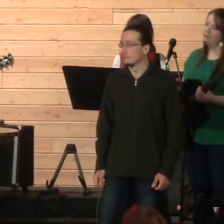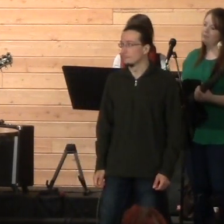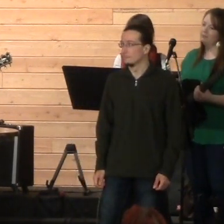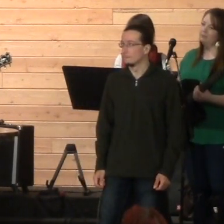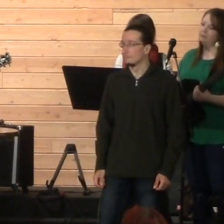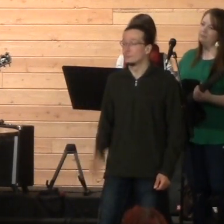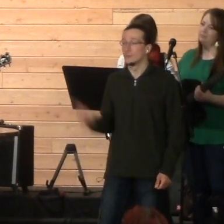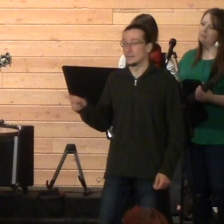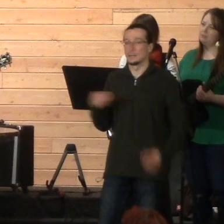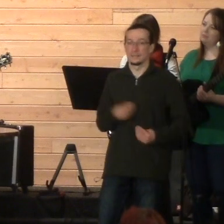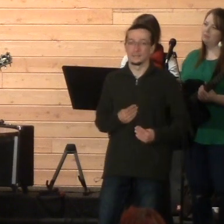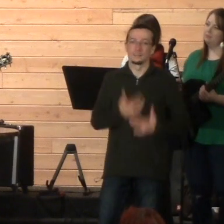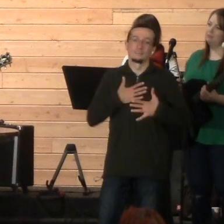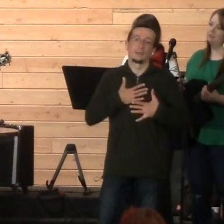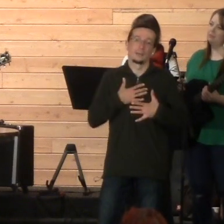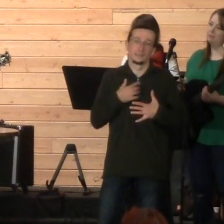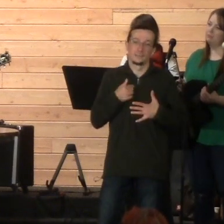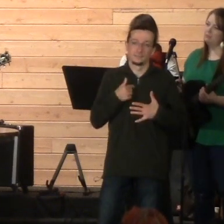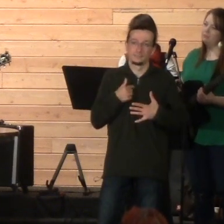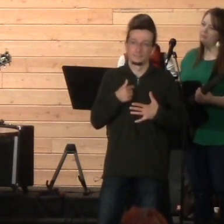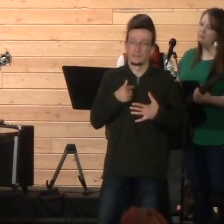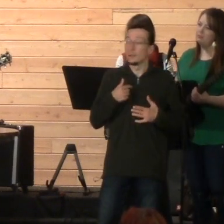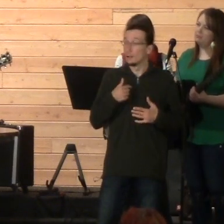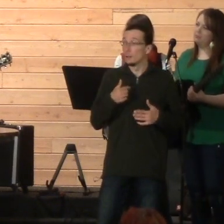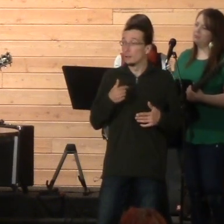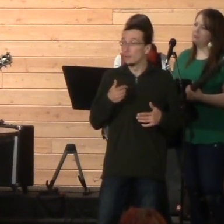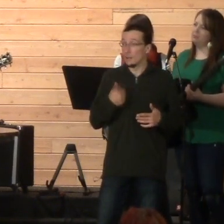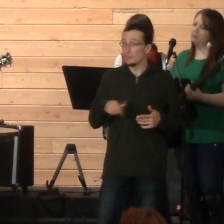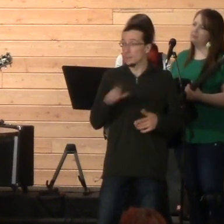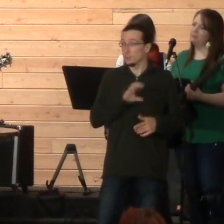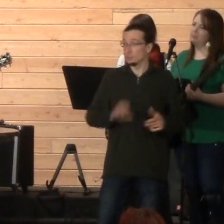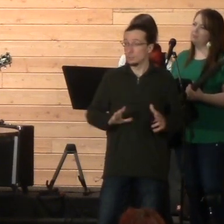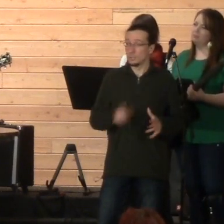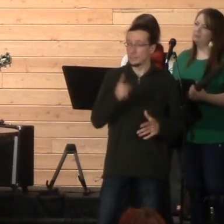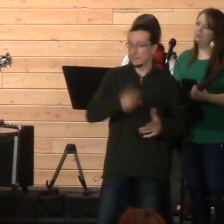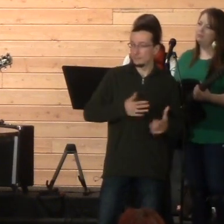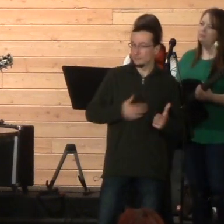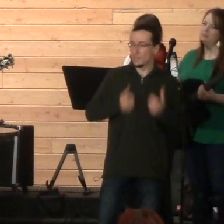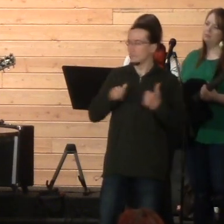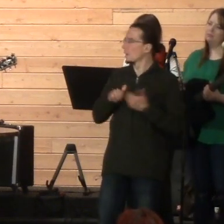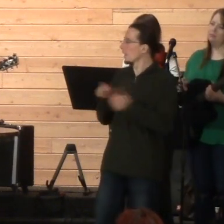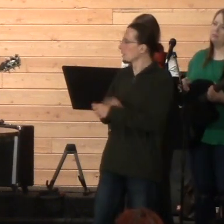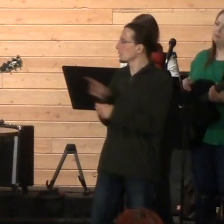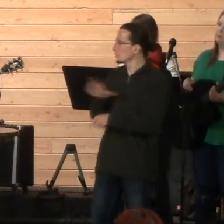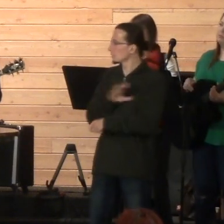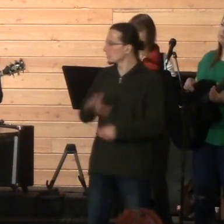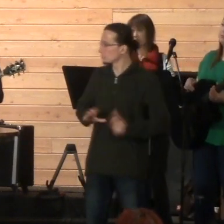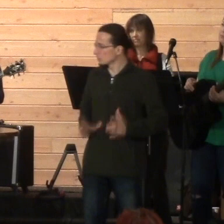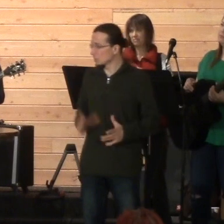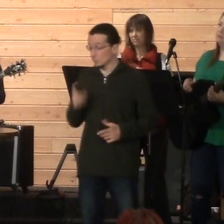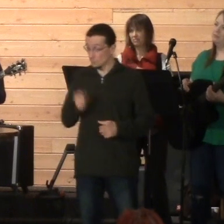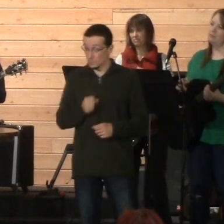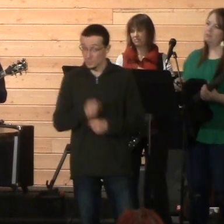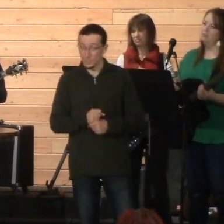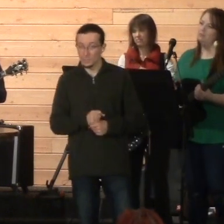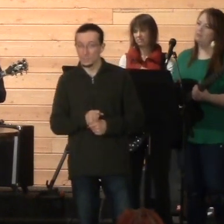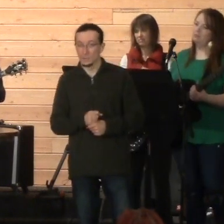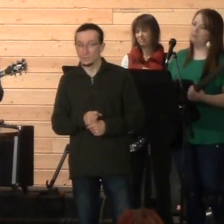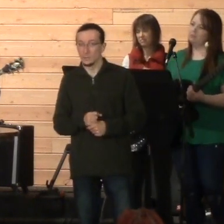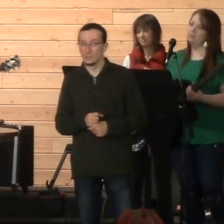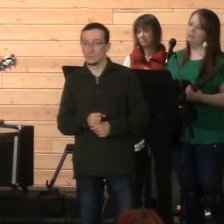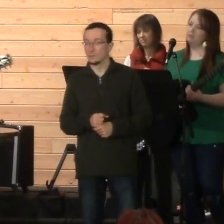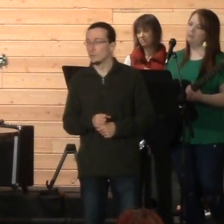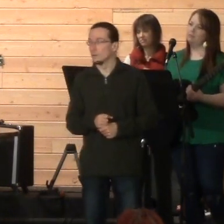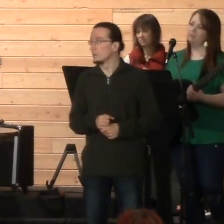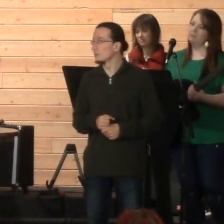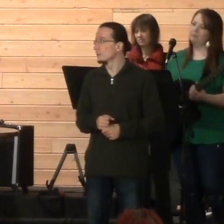And he inspires me. I've been a Christian half my life, and he's been, how long have you been a Christian? Like a year or a couple, maybe? I don't